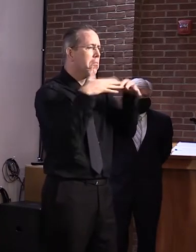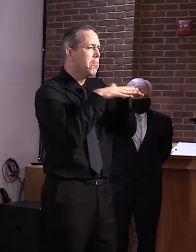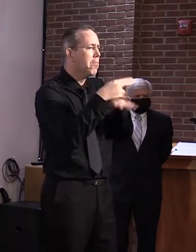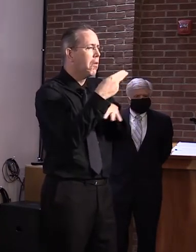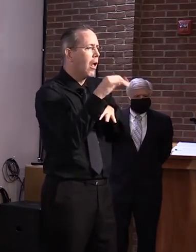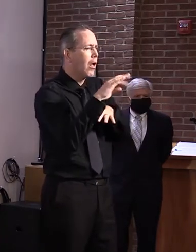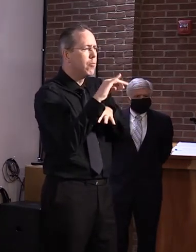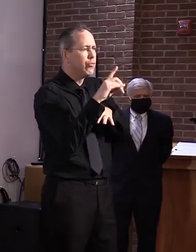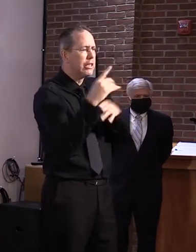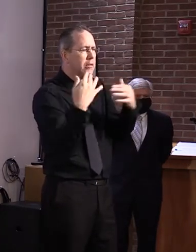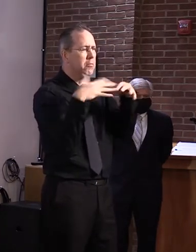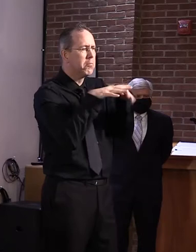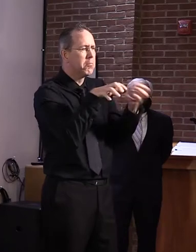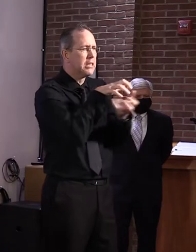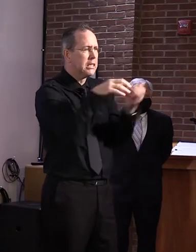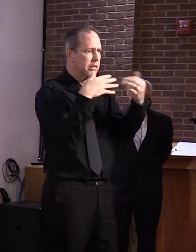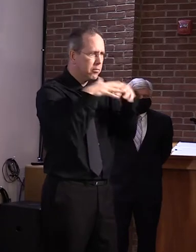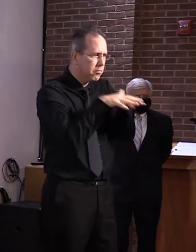Liam, VPR.